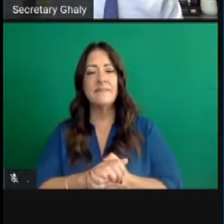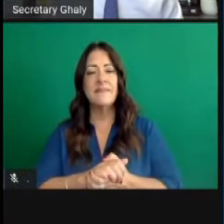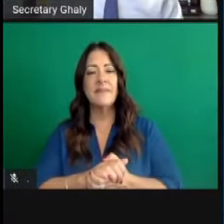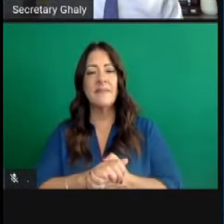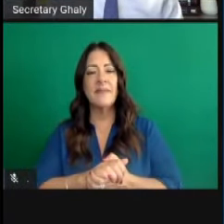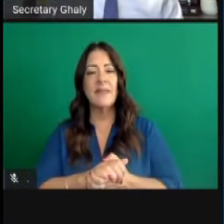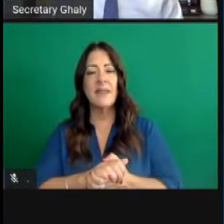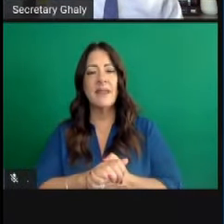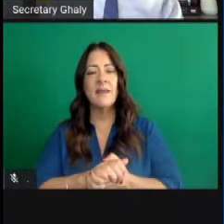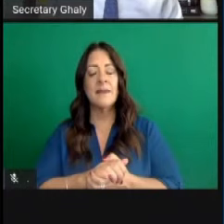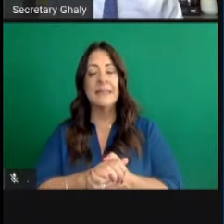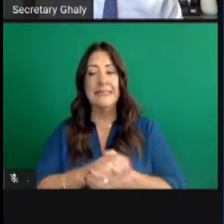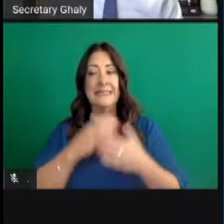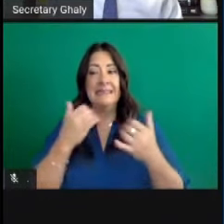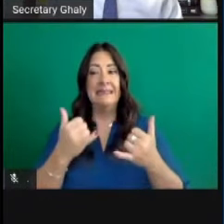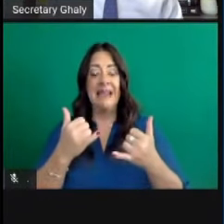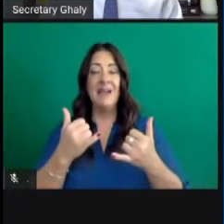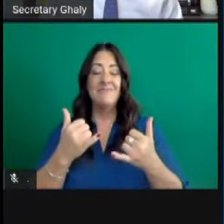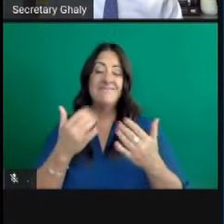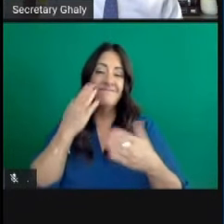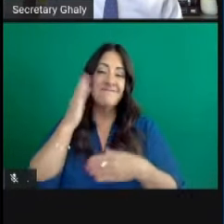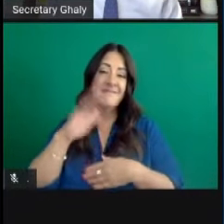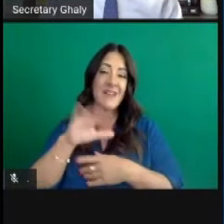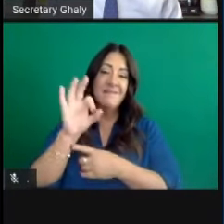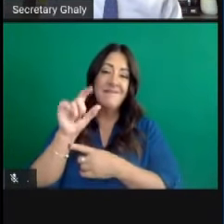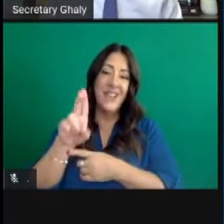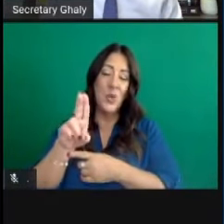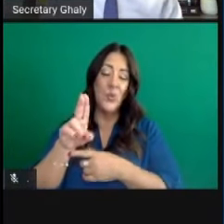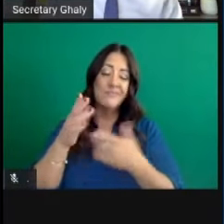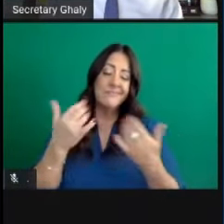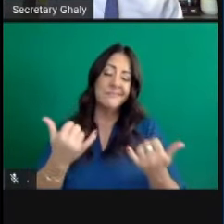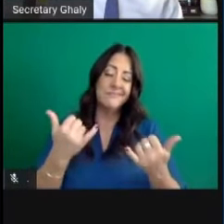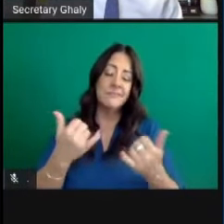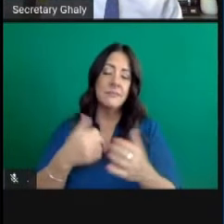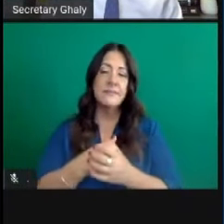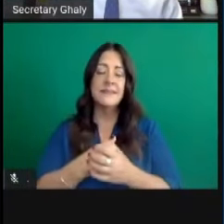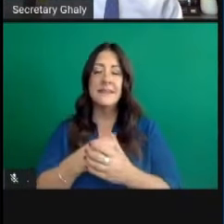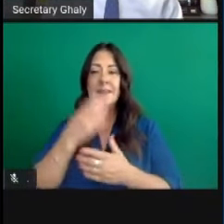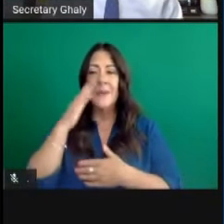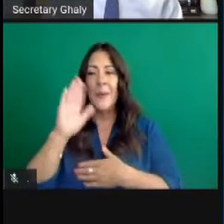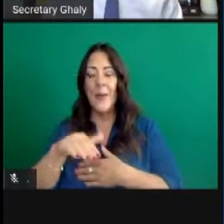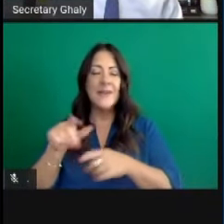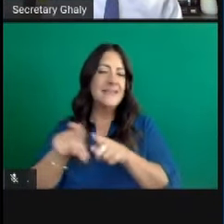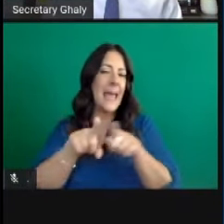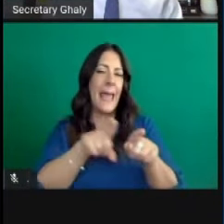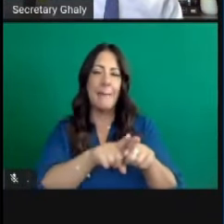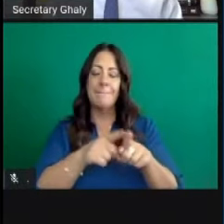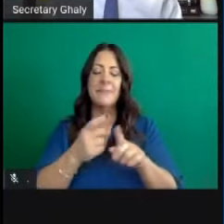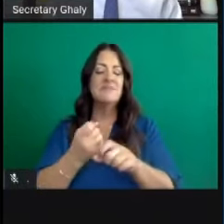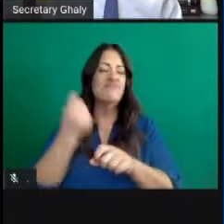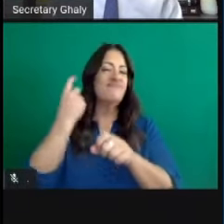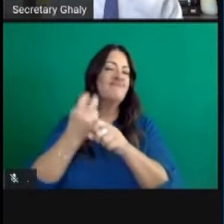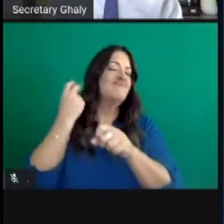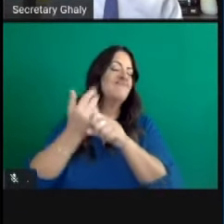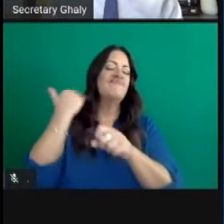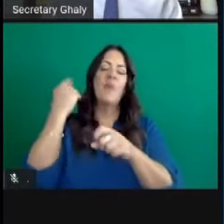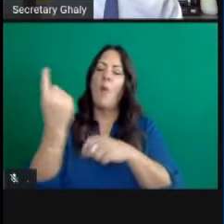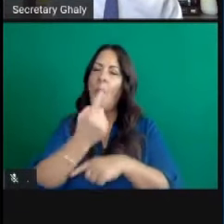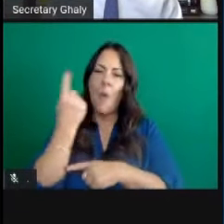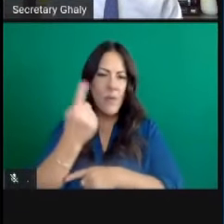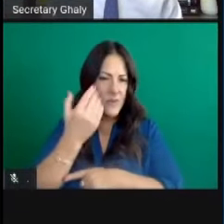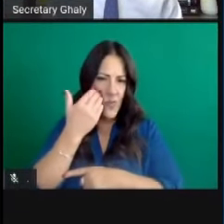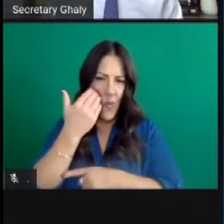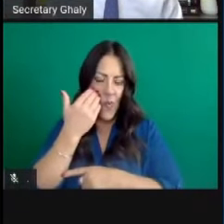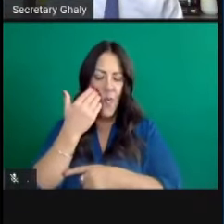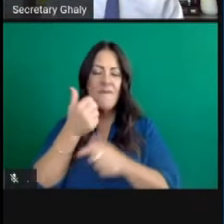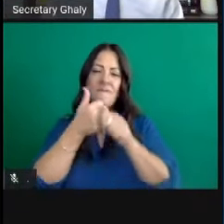As we enter flu season, again, another reminder to do these basic things that you see here listed, and to use this